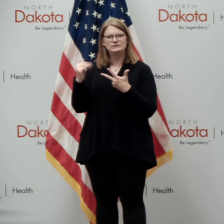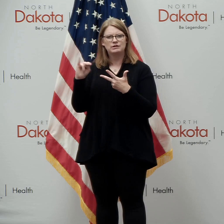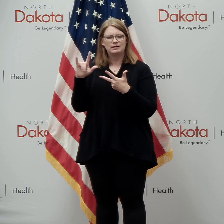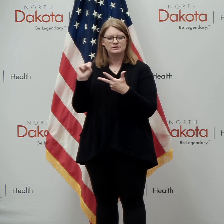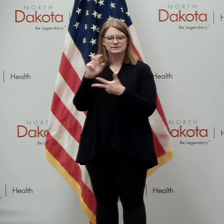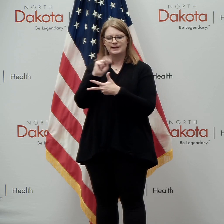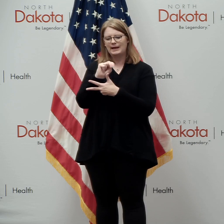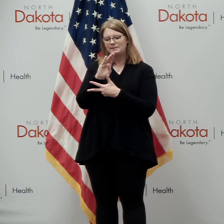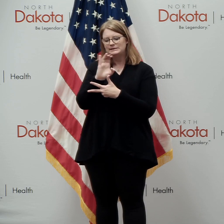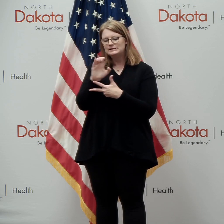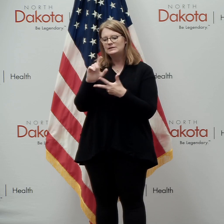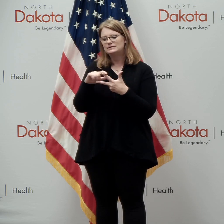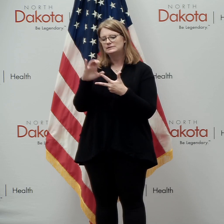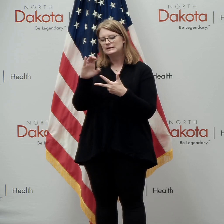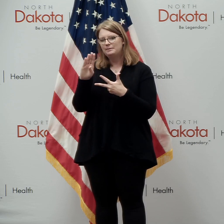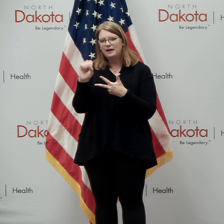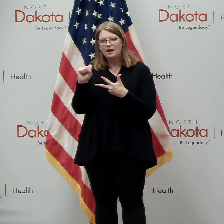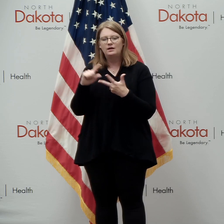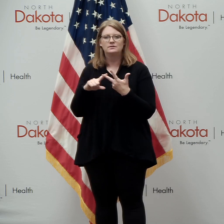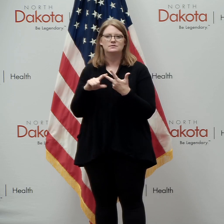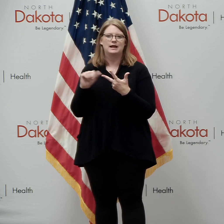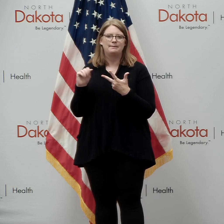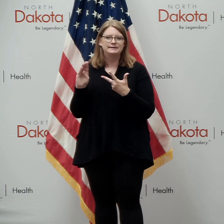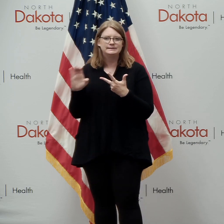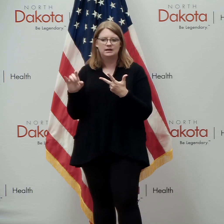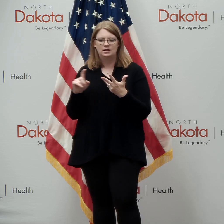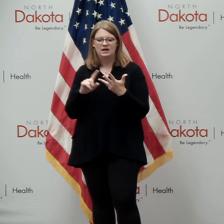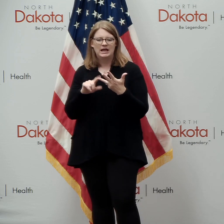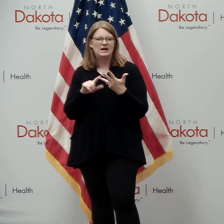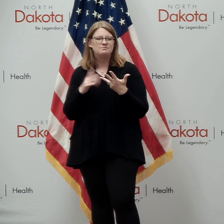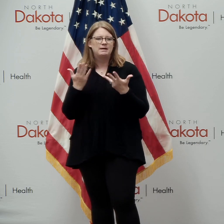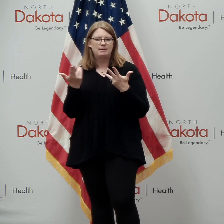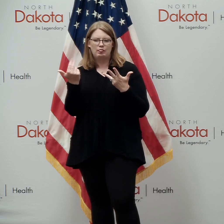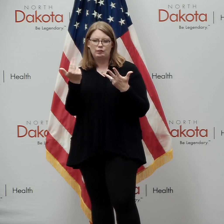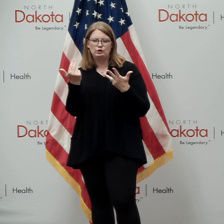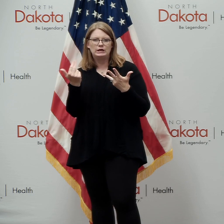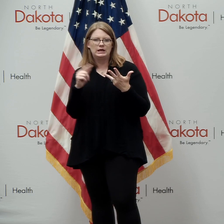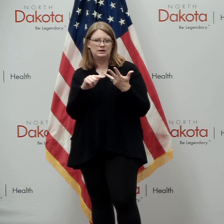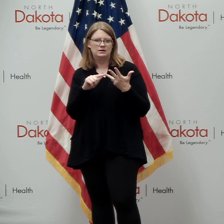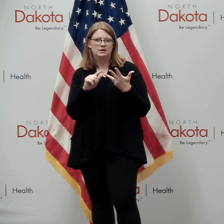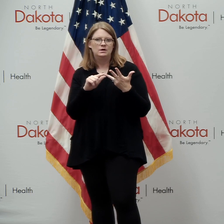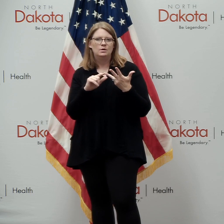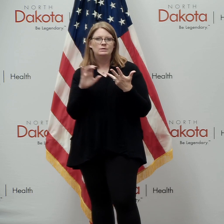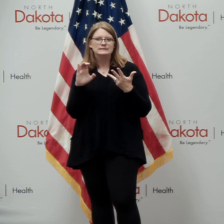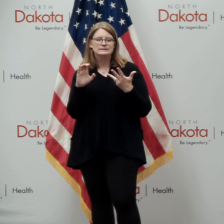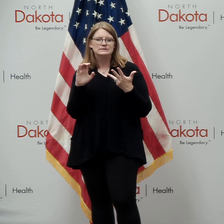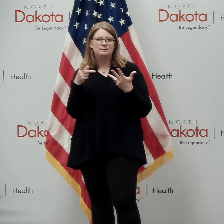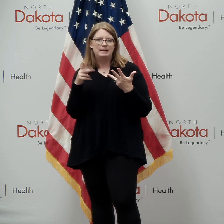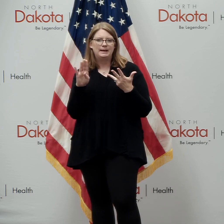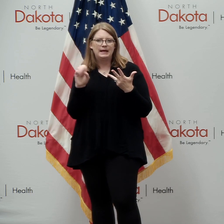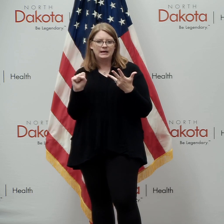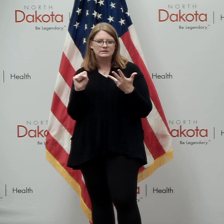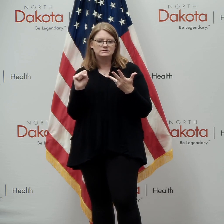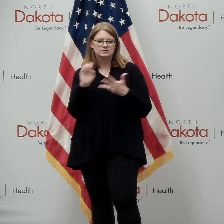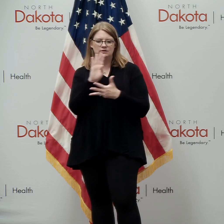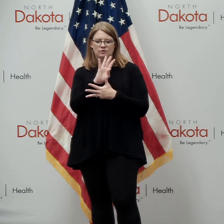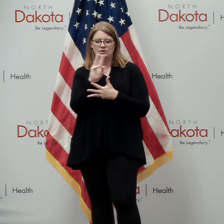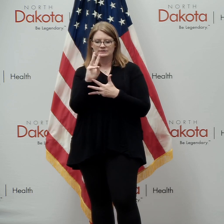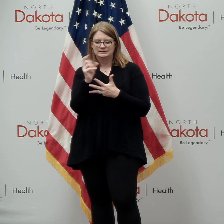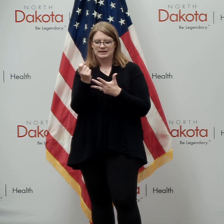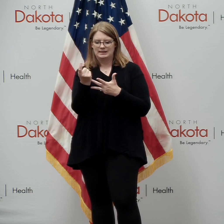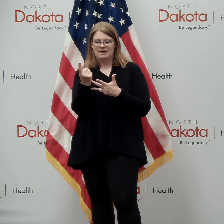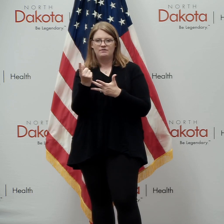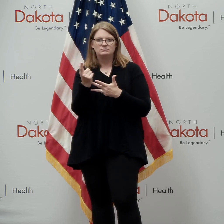a PBS on Channel 13 in the Red River Valley, but you had 4, 6, and 11, and on the evening